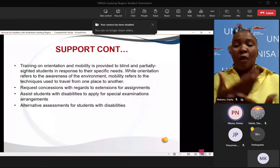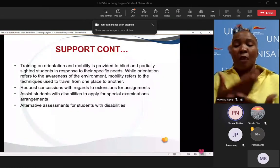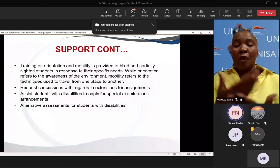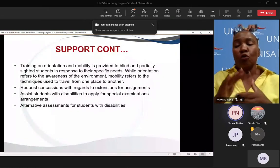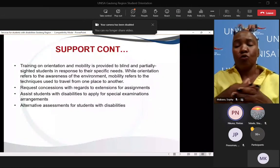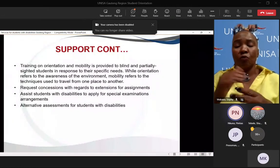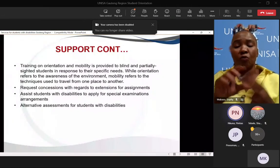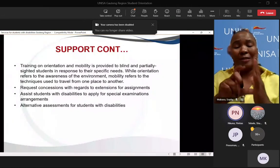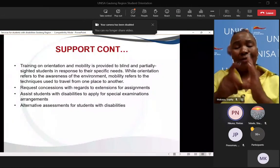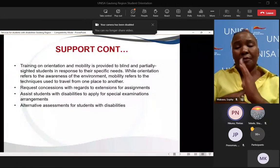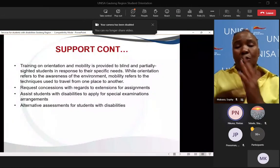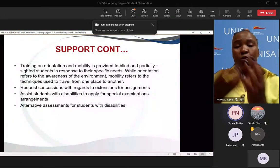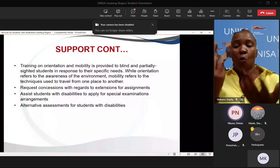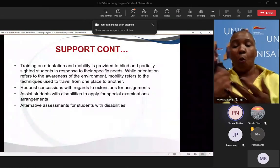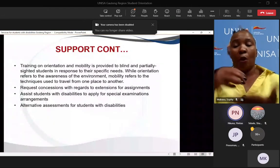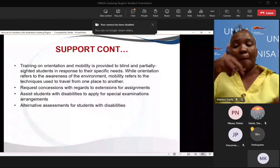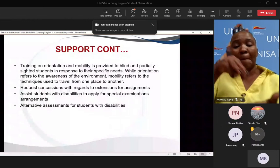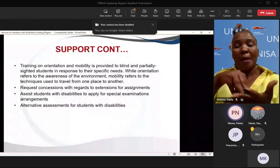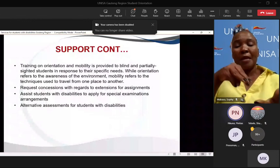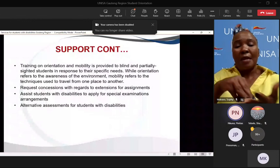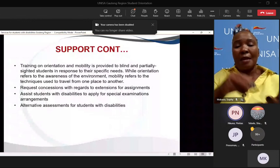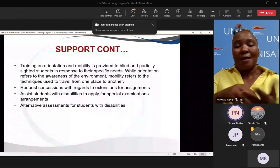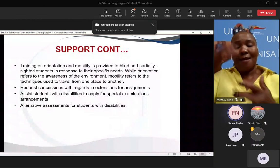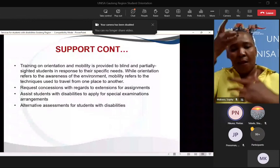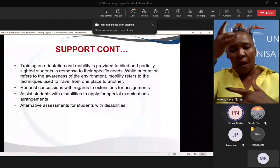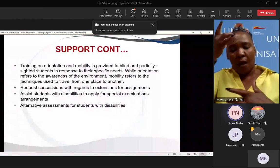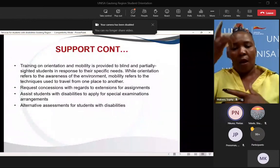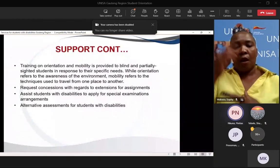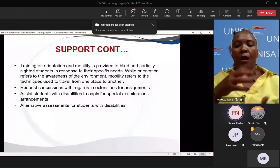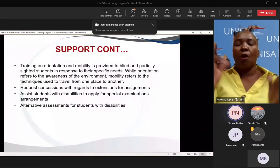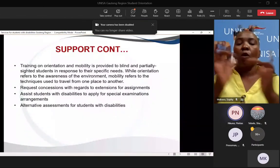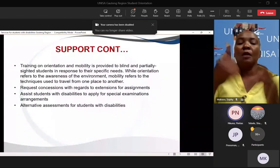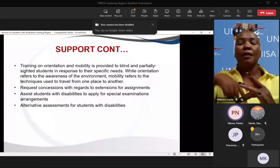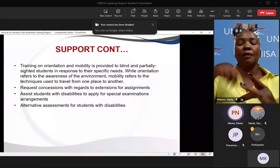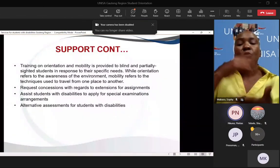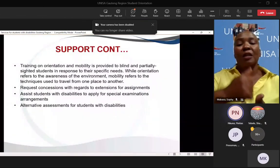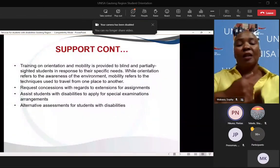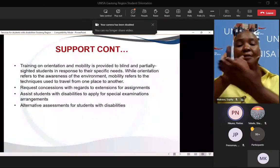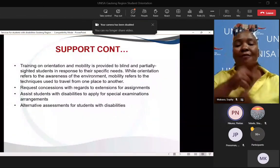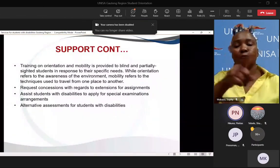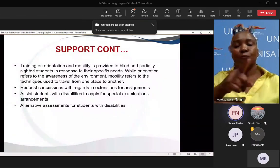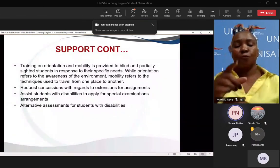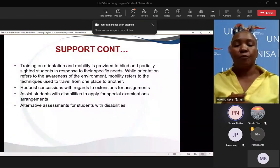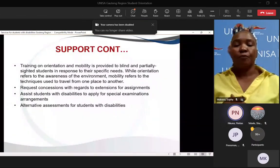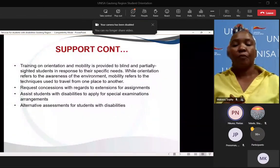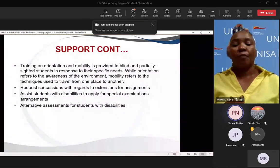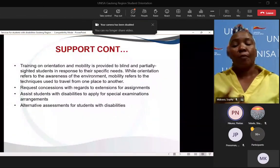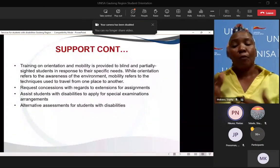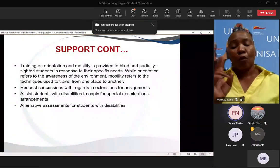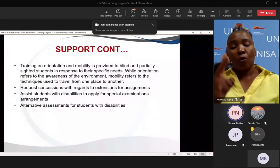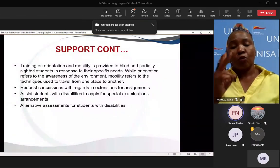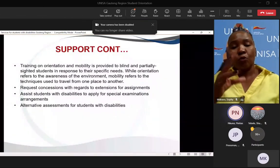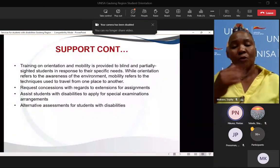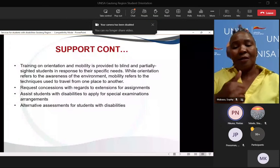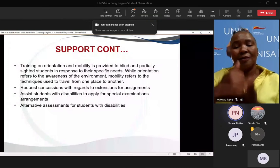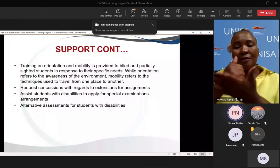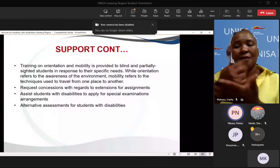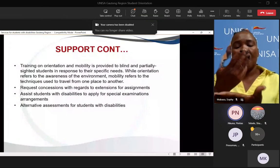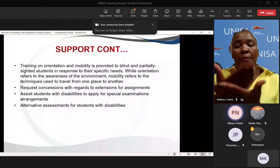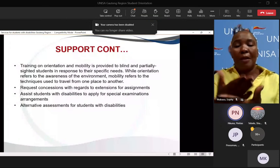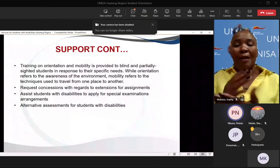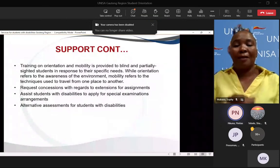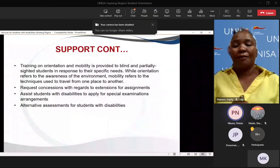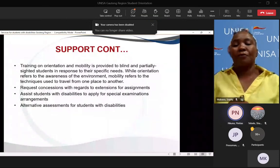or medical conditions please contact us we'll assist you accordingly we also assist in terms of